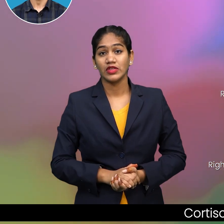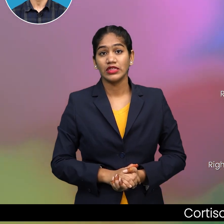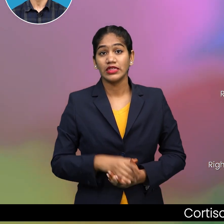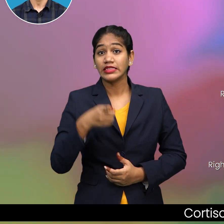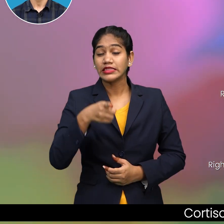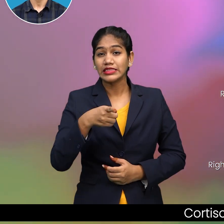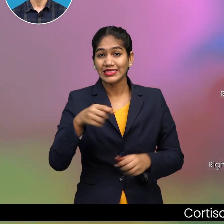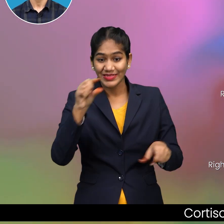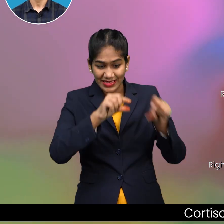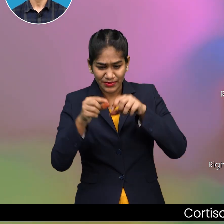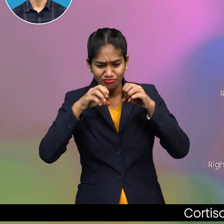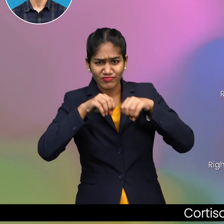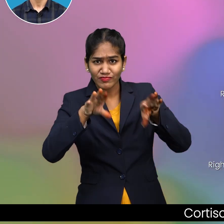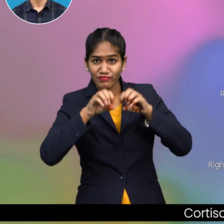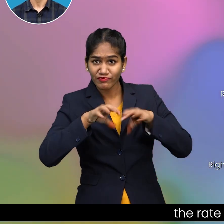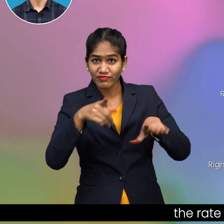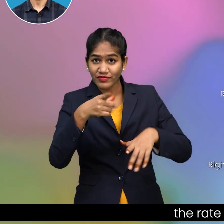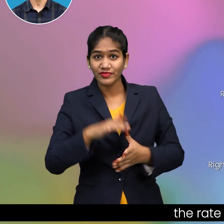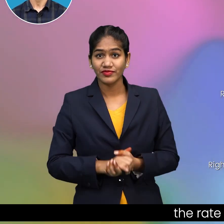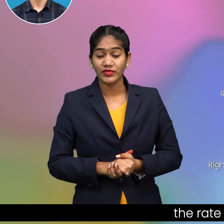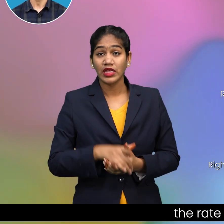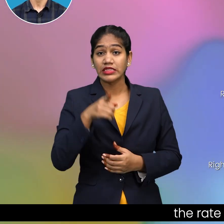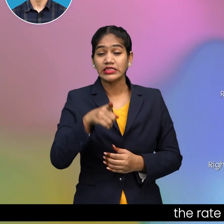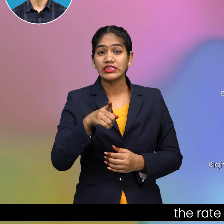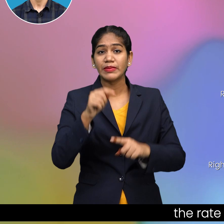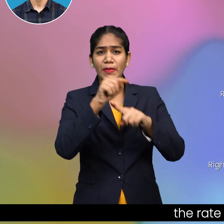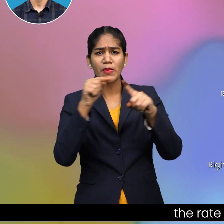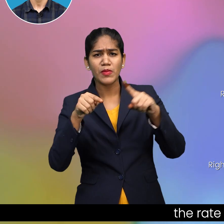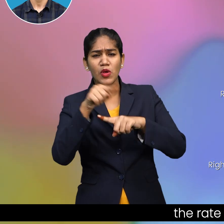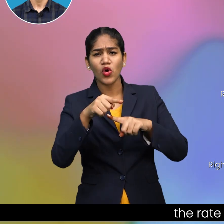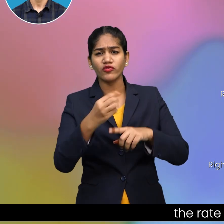Cortisol regulates the rate of metabolism